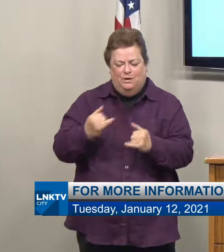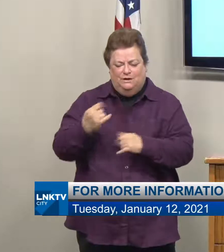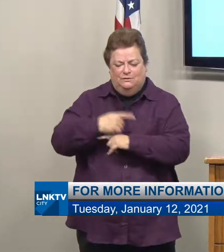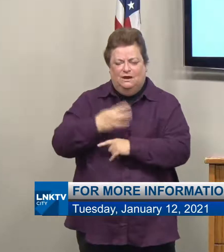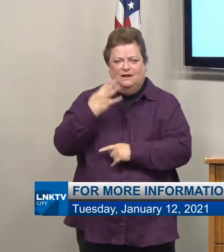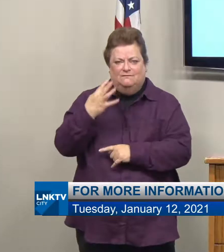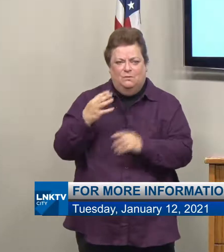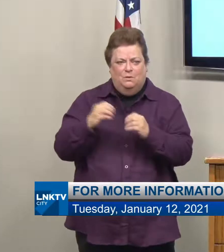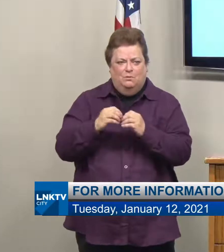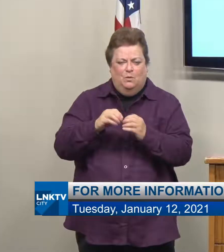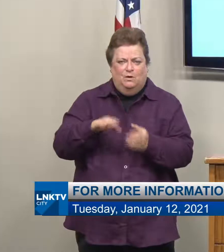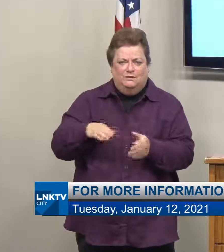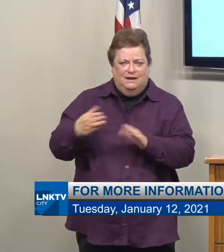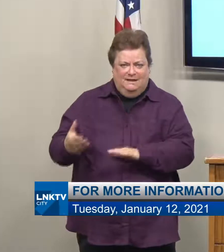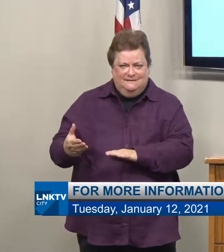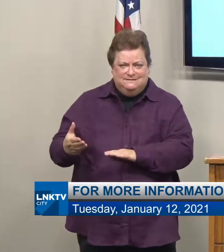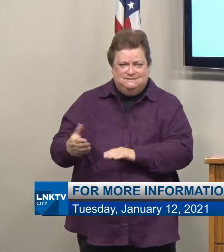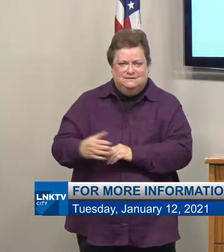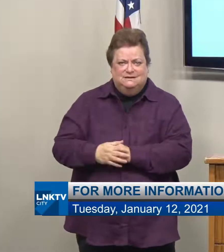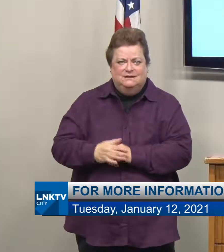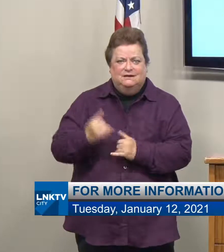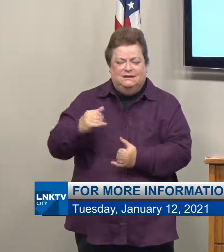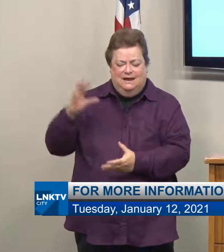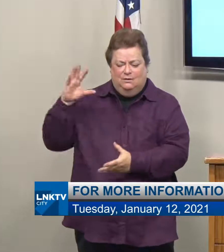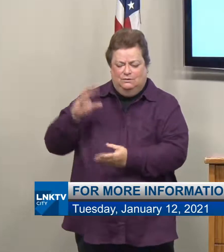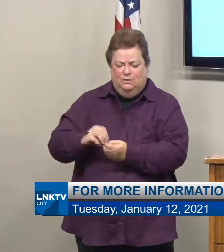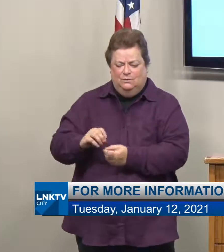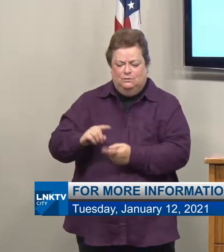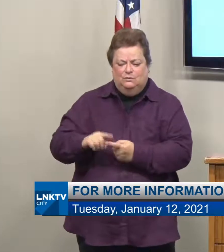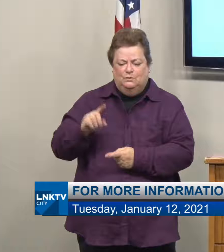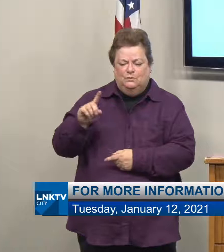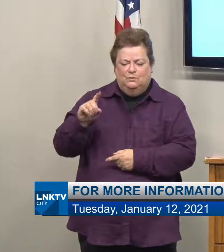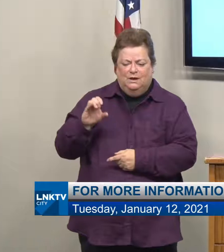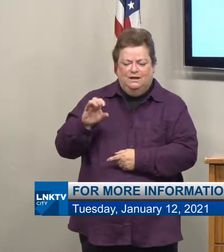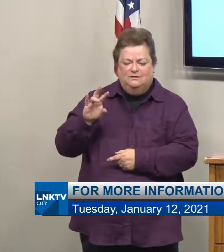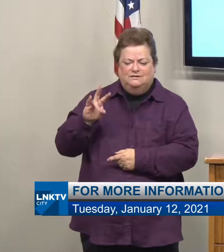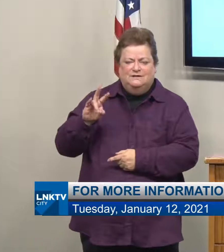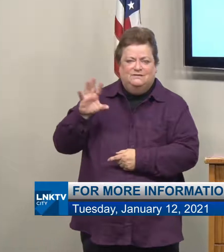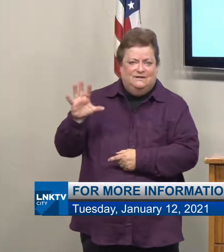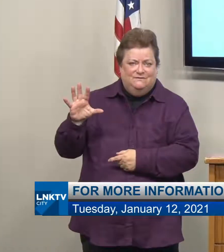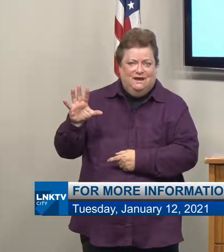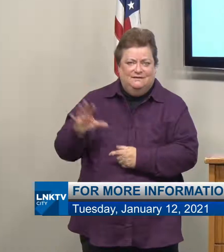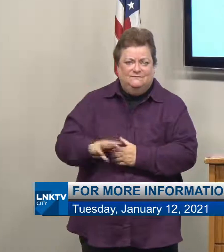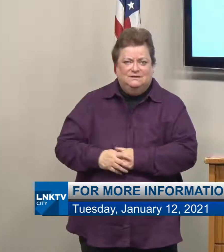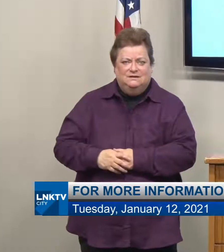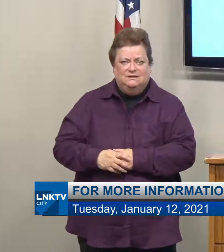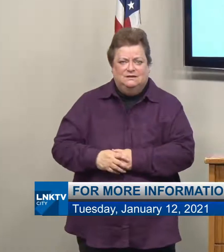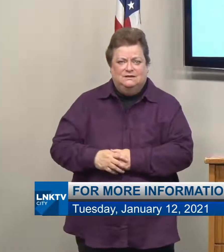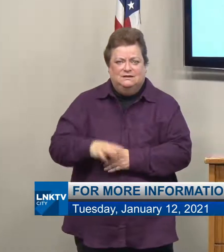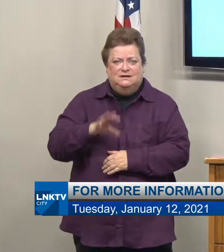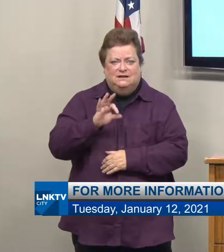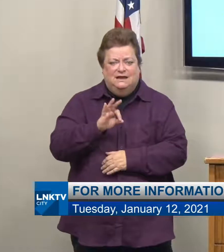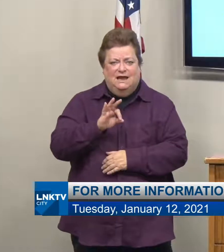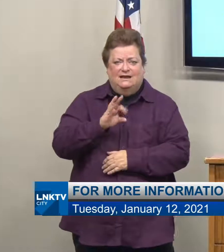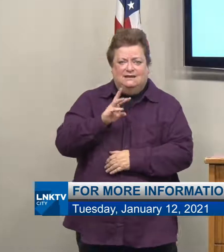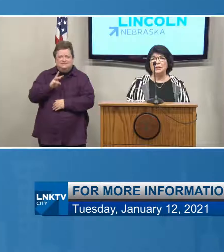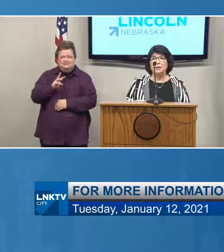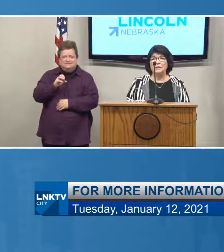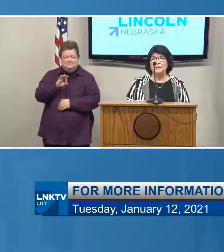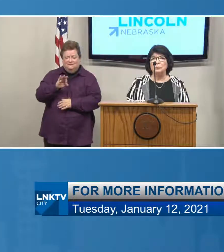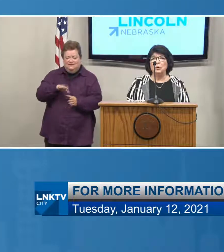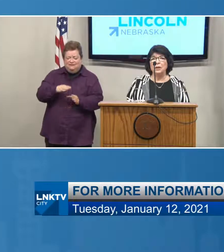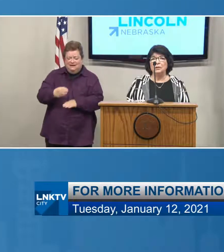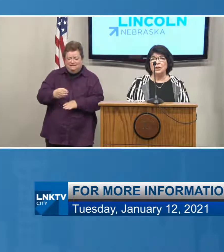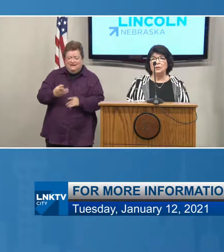more COVID-19 deaths, bringing our total number to 175. 96 of those deaths were